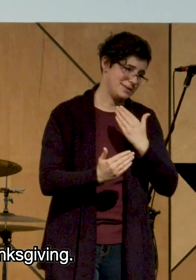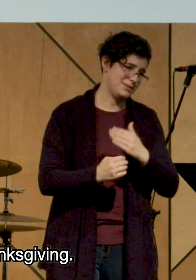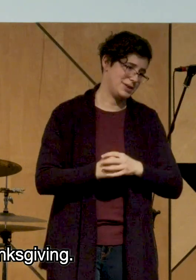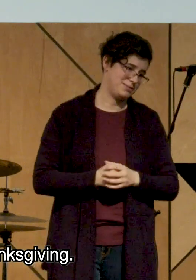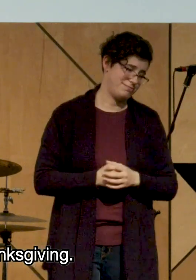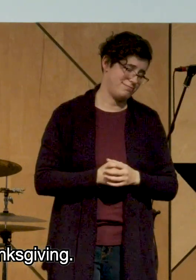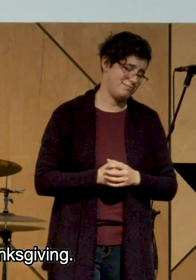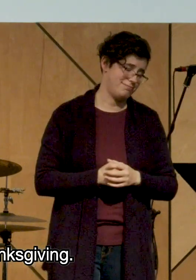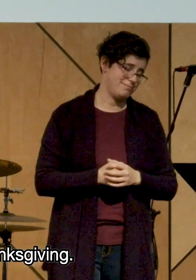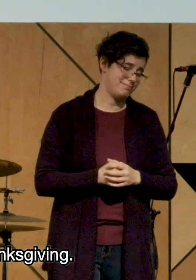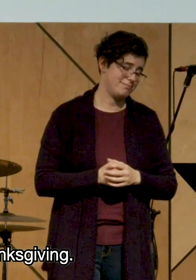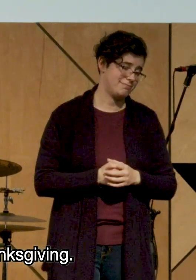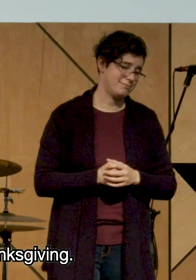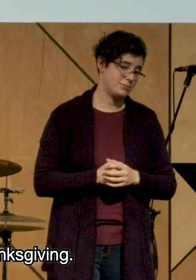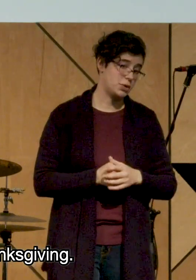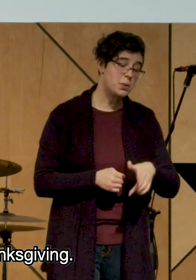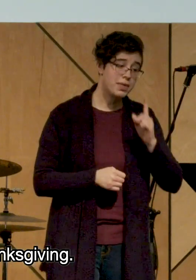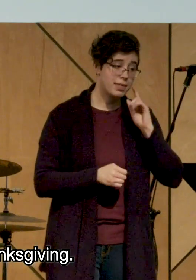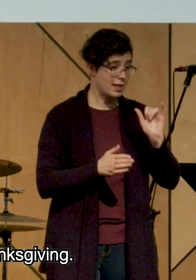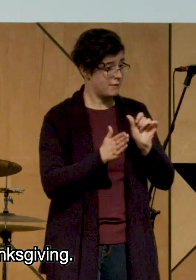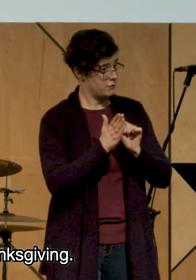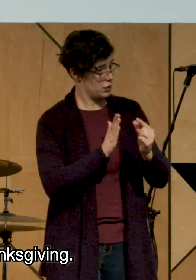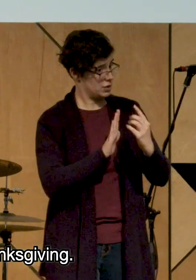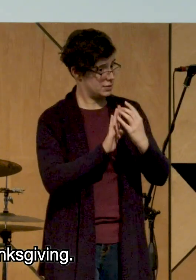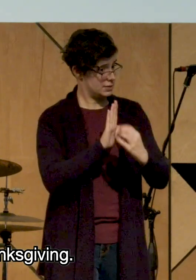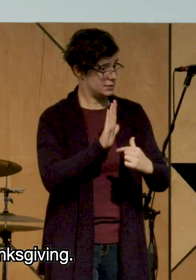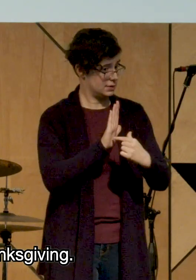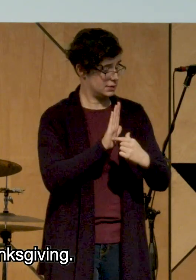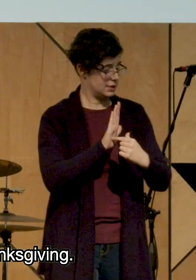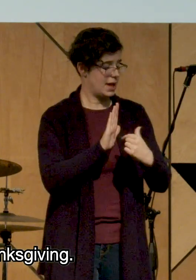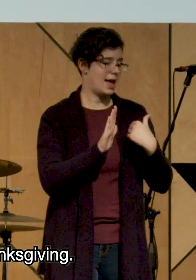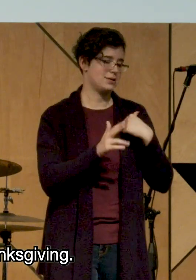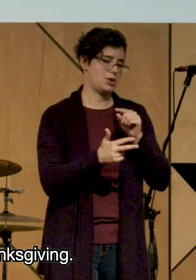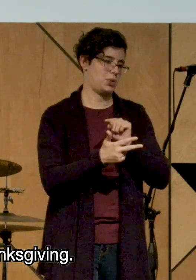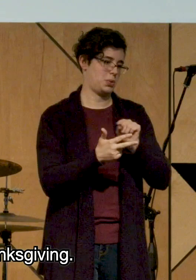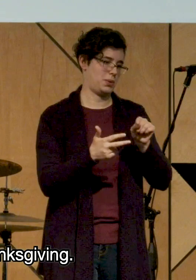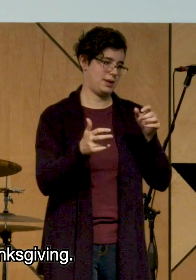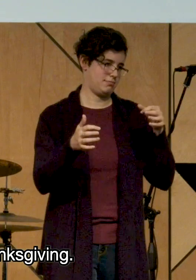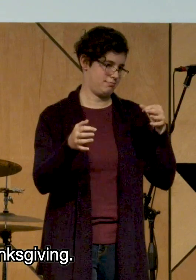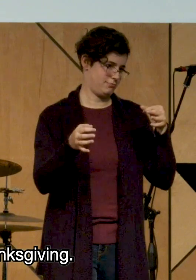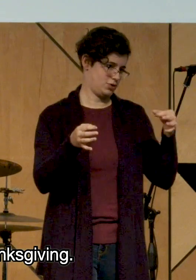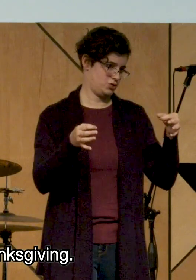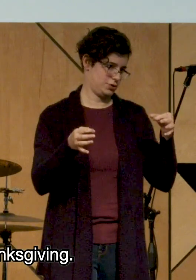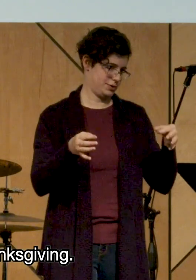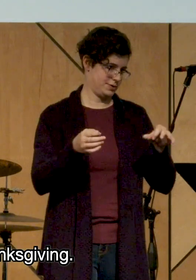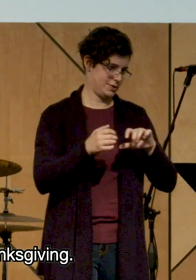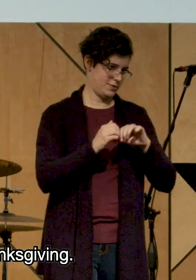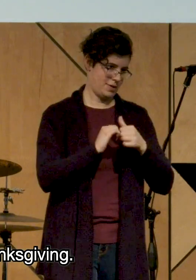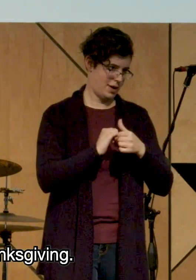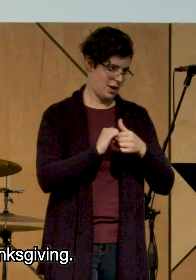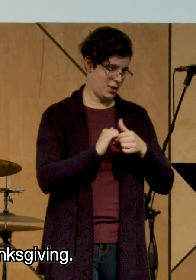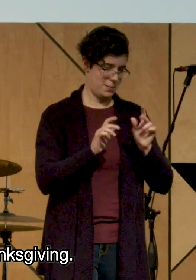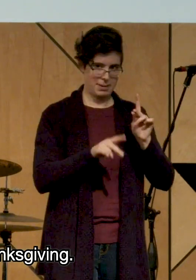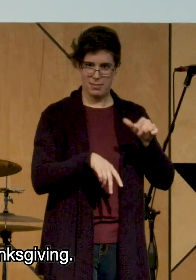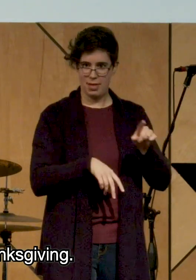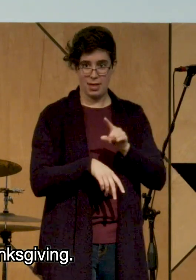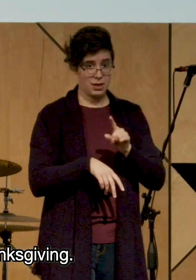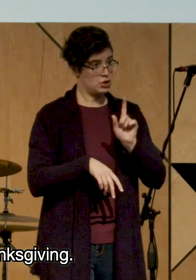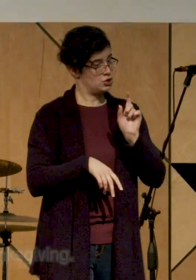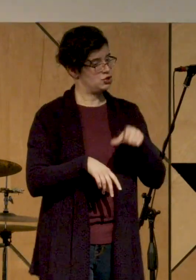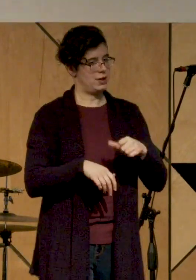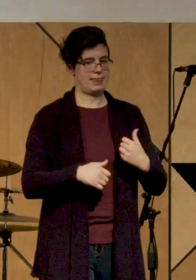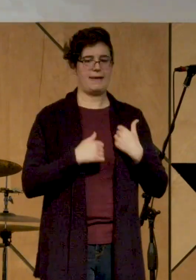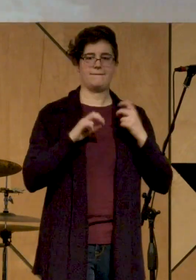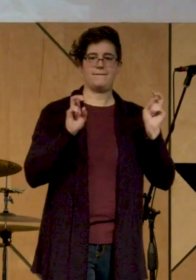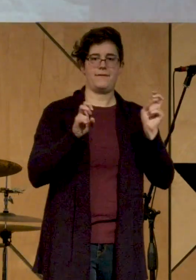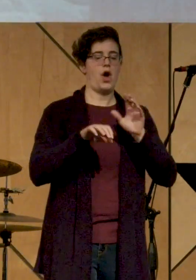thanksgiving. I think this verse gives us three instructions for how people live on